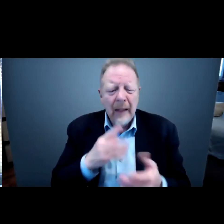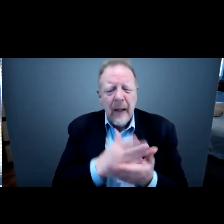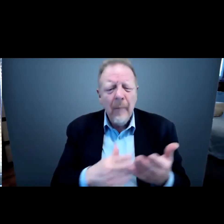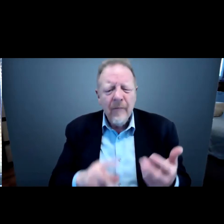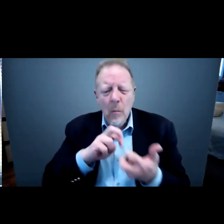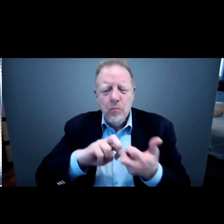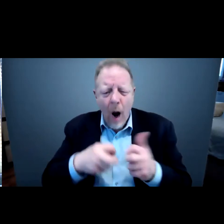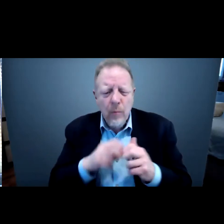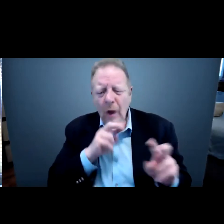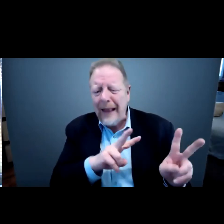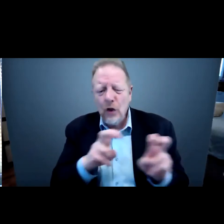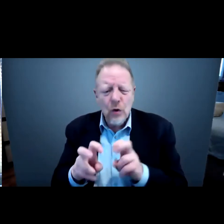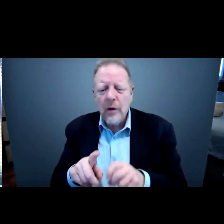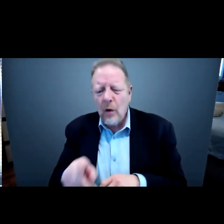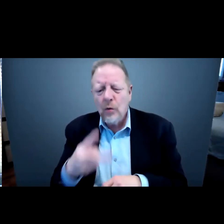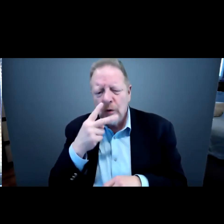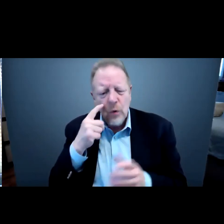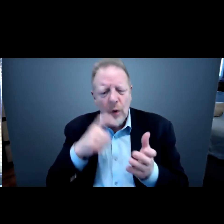employment committee to help out with?